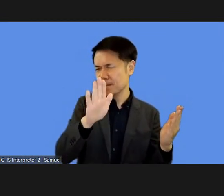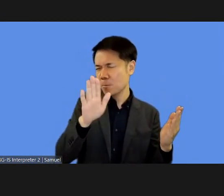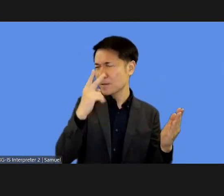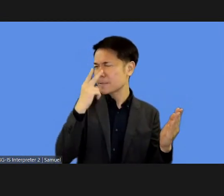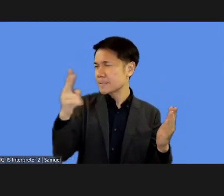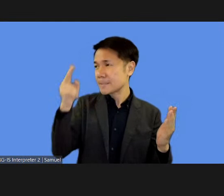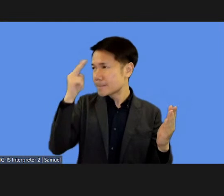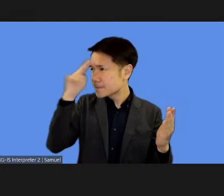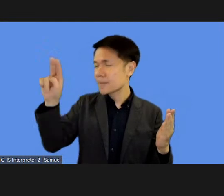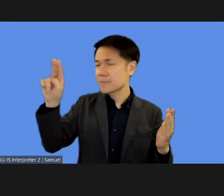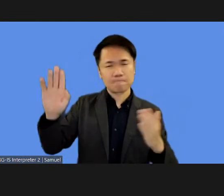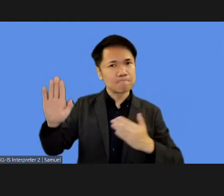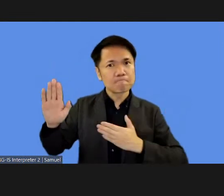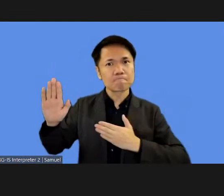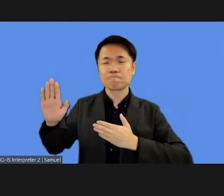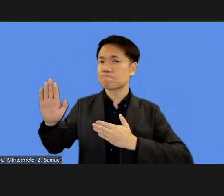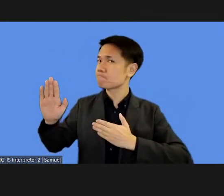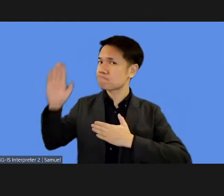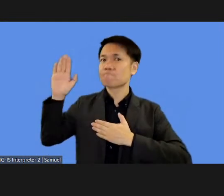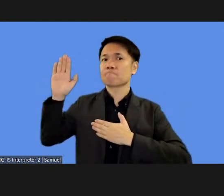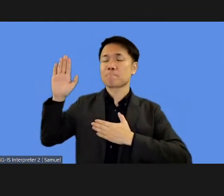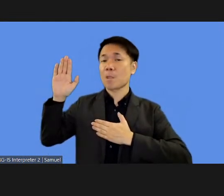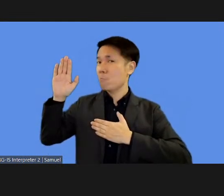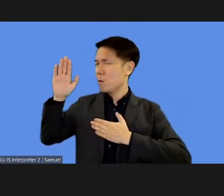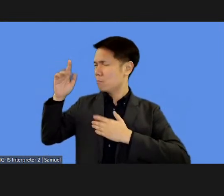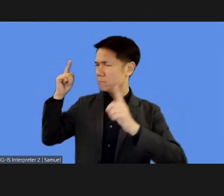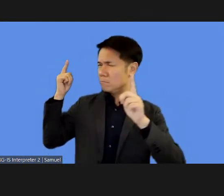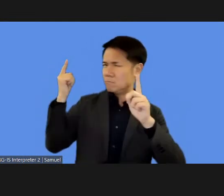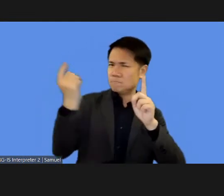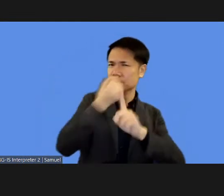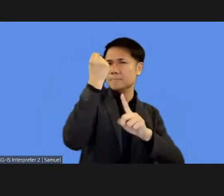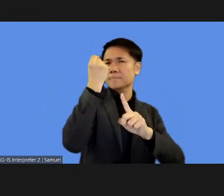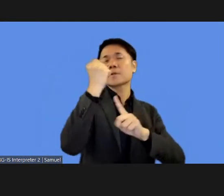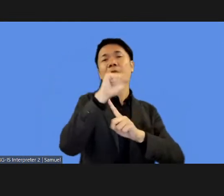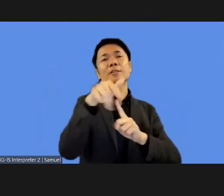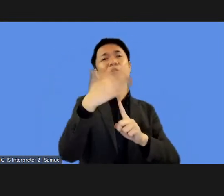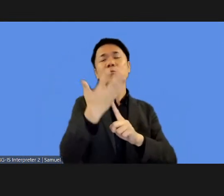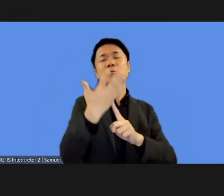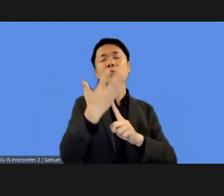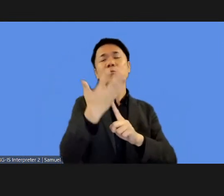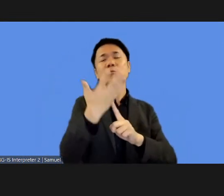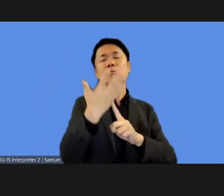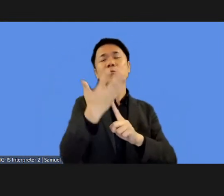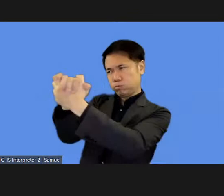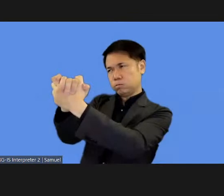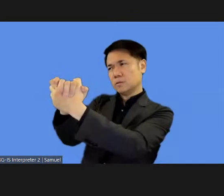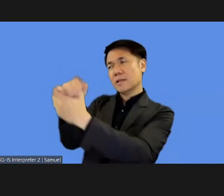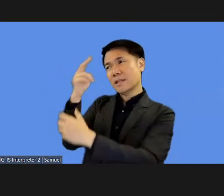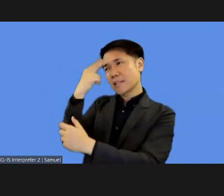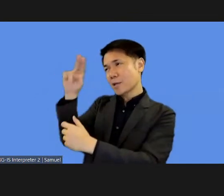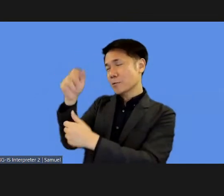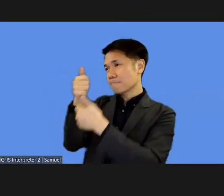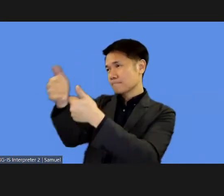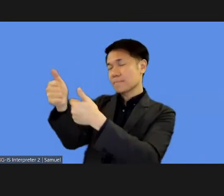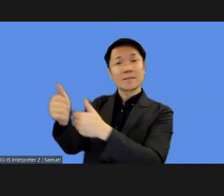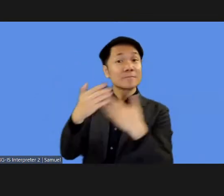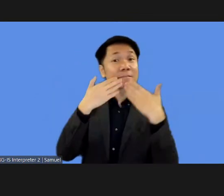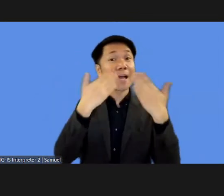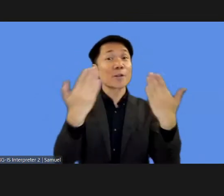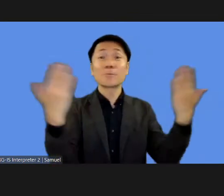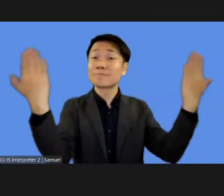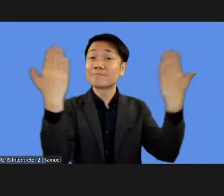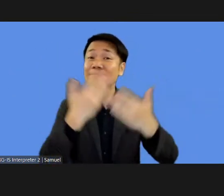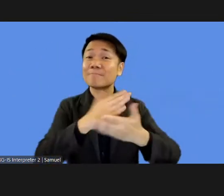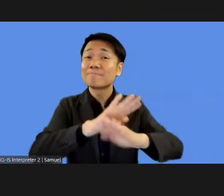successfully implement the SDGs. So I'd like to thank and commend the government of Niger. Thank you very much and have a good evening,